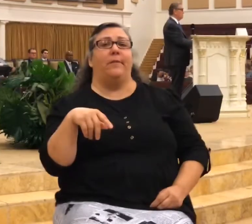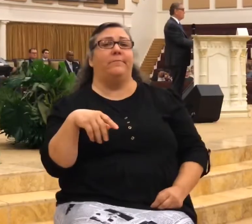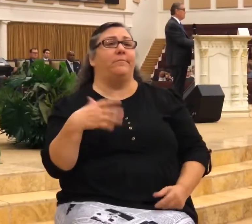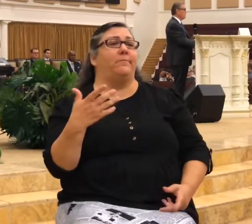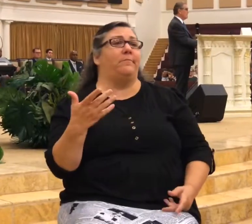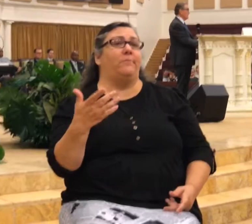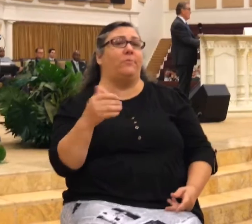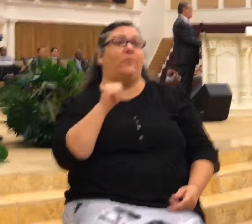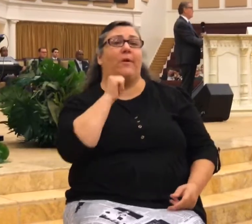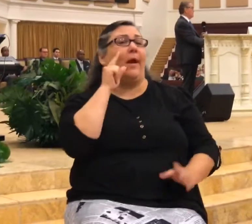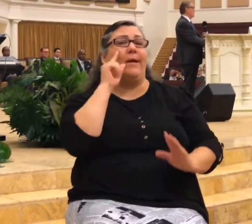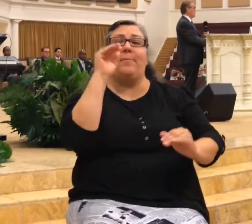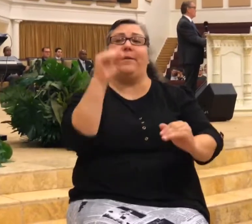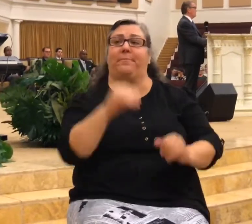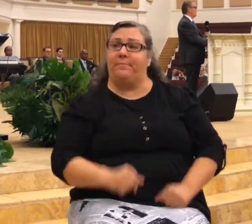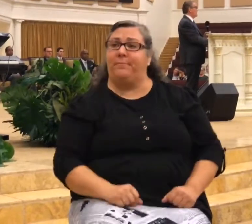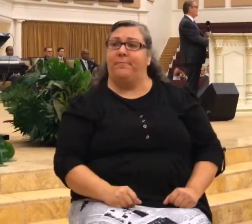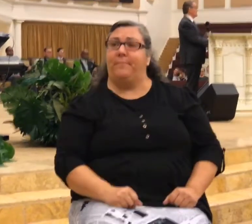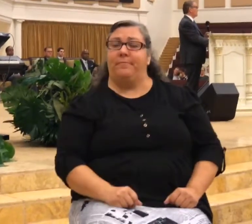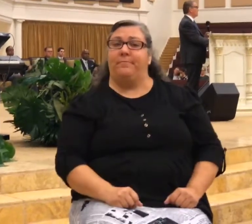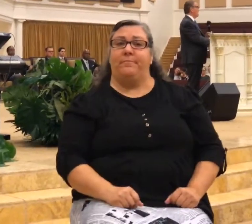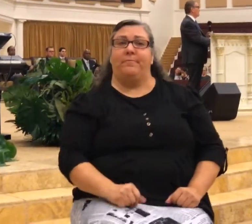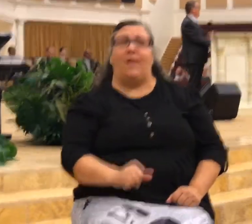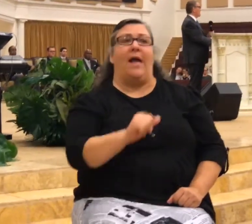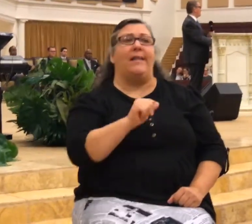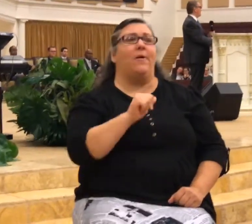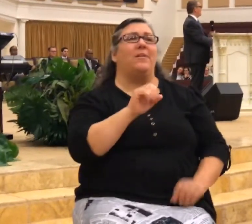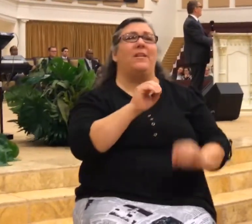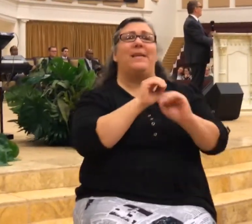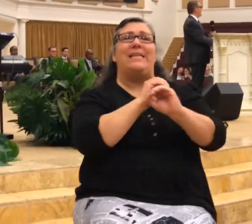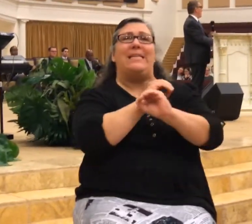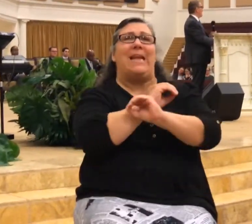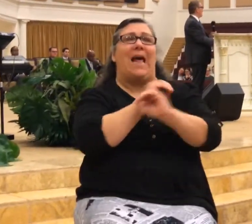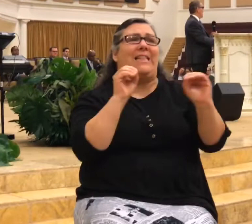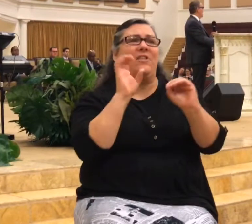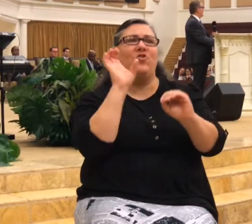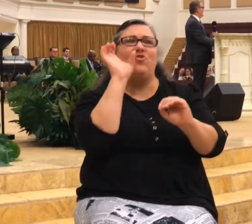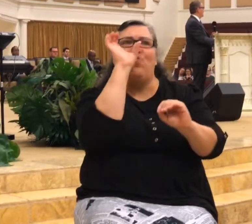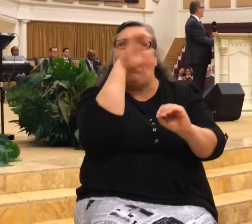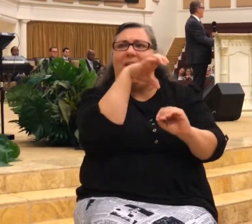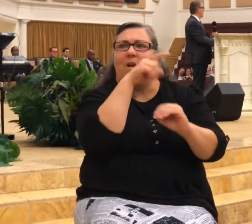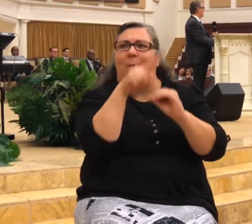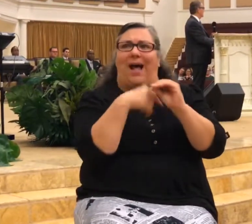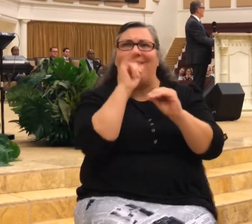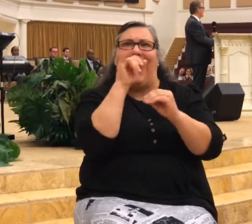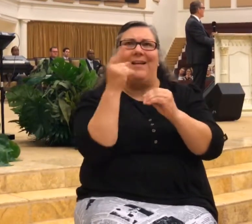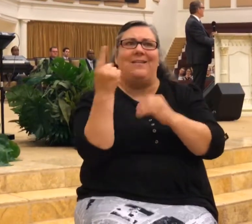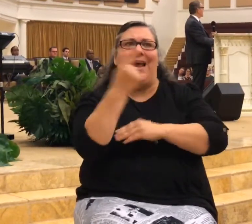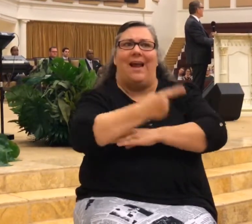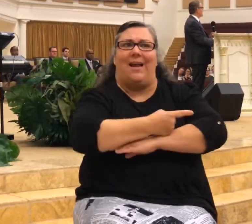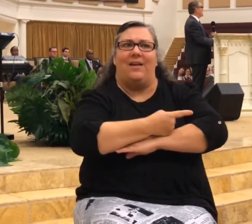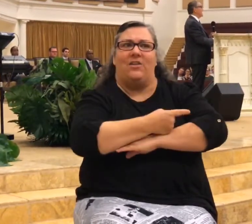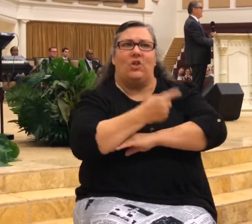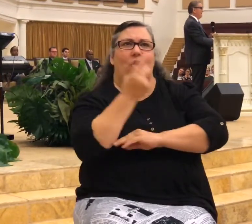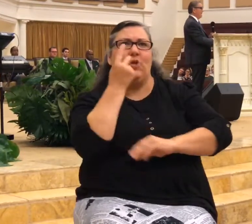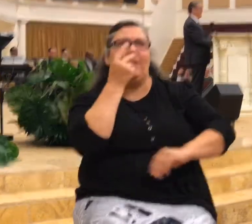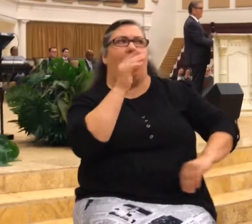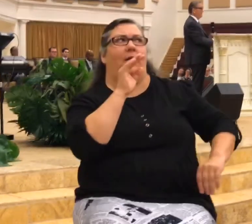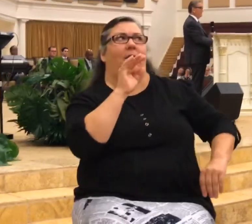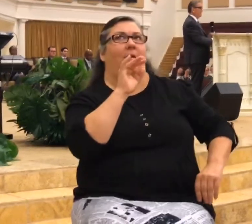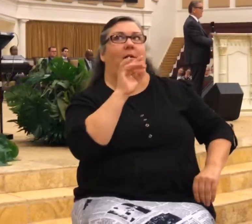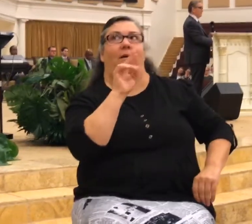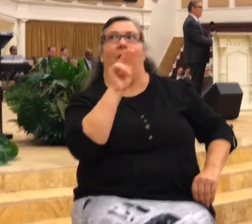tomorrow. I don't believe that there will be anything about the day that you can look out and say, this is that